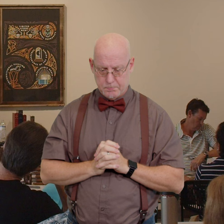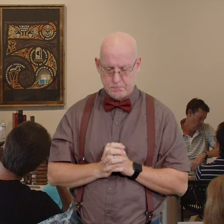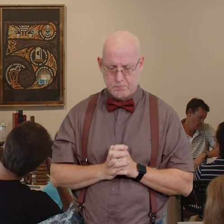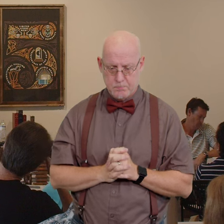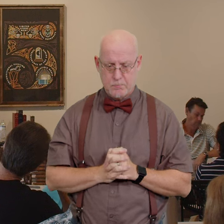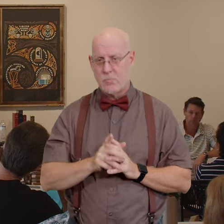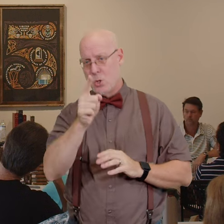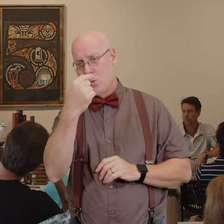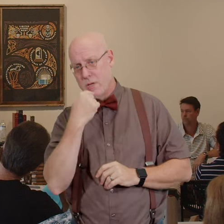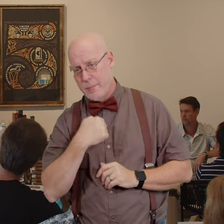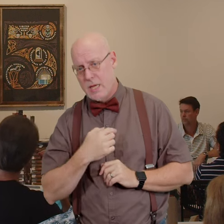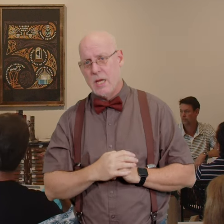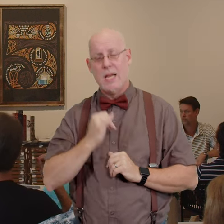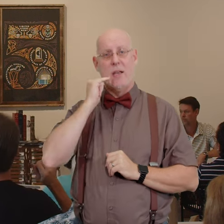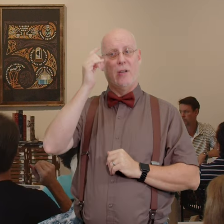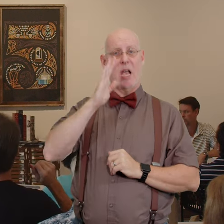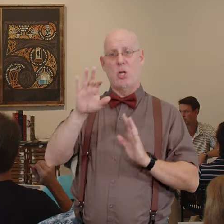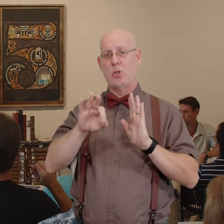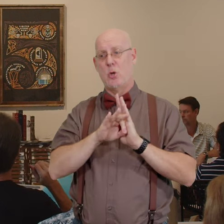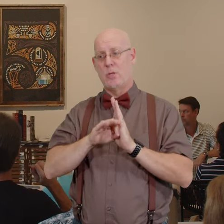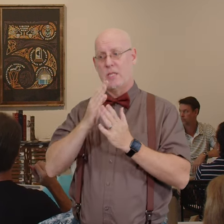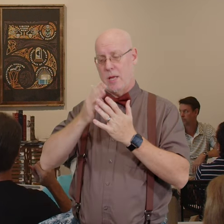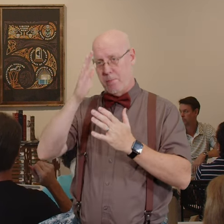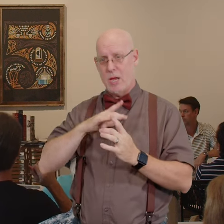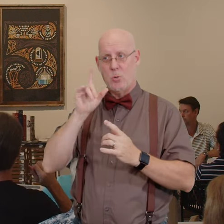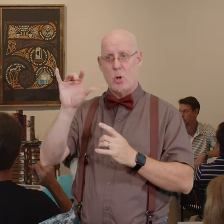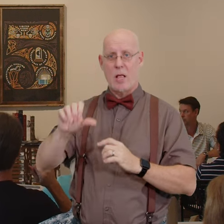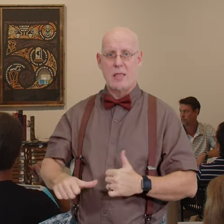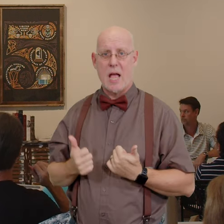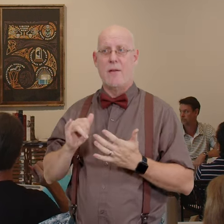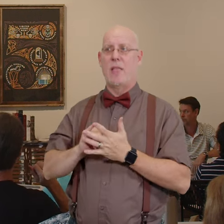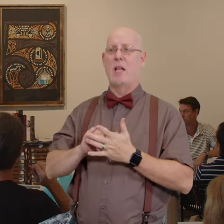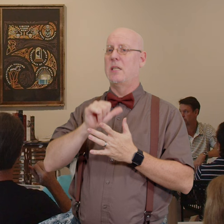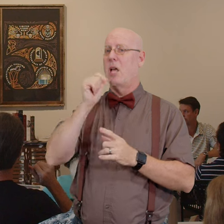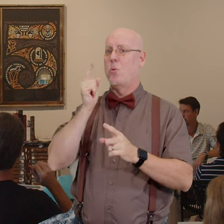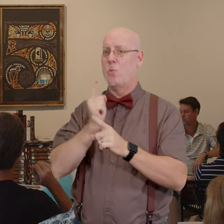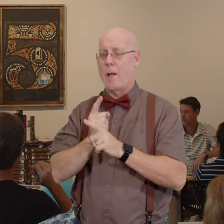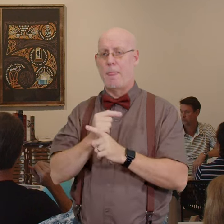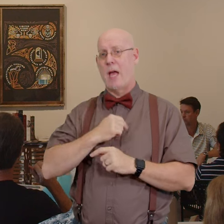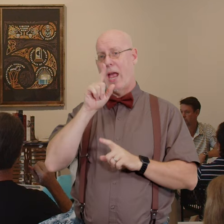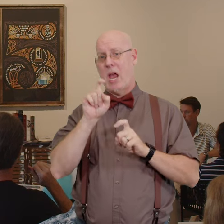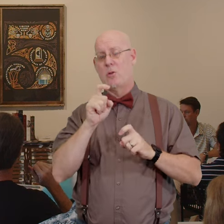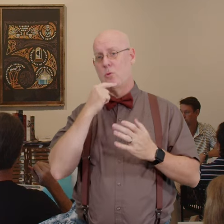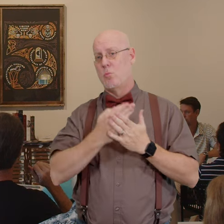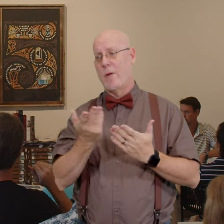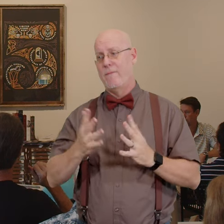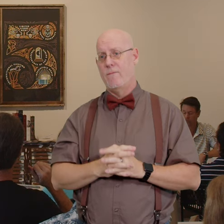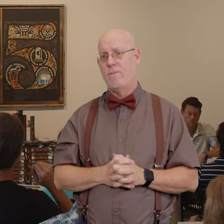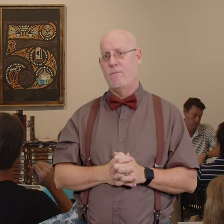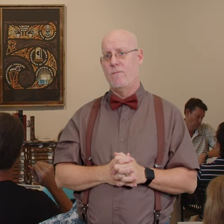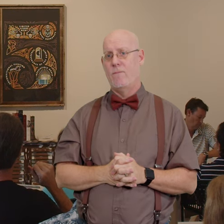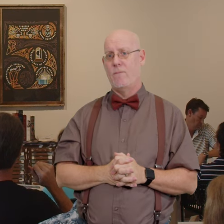this. You tell me, if God has chosen some men to eternal life, that he has been unjust. I ask you to prove